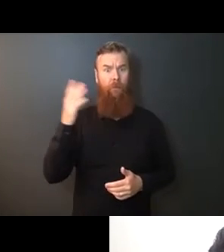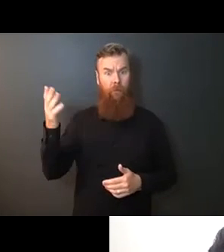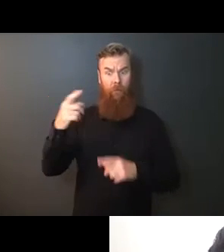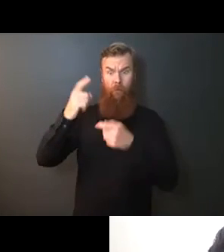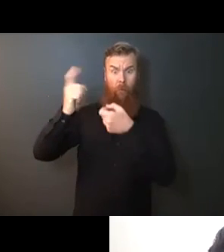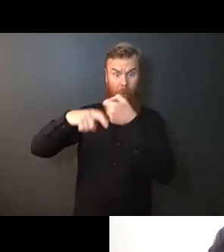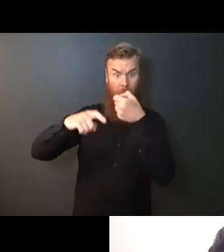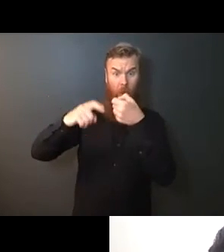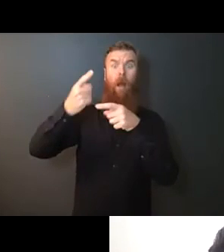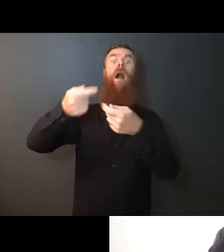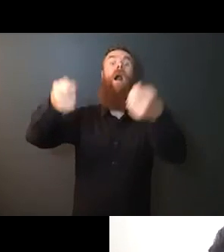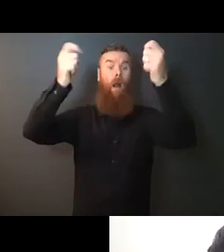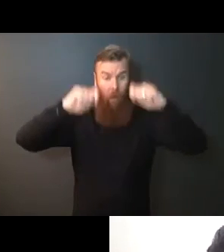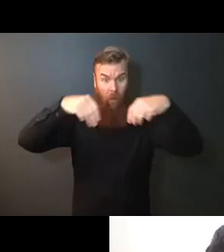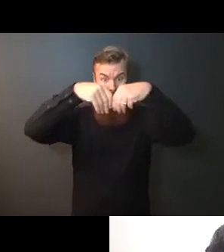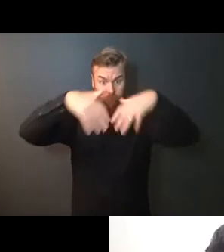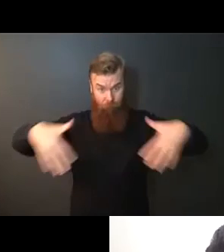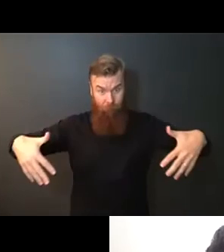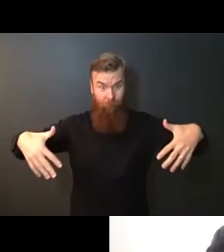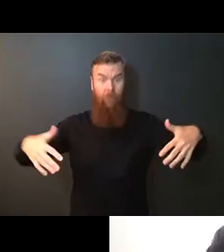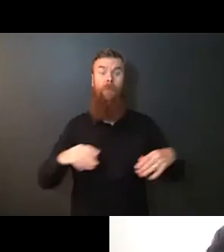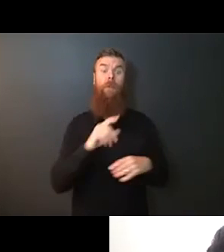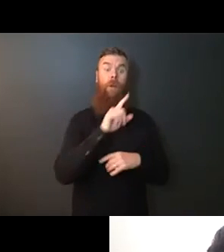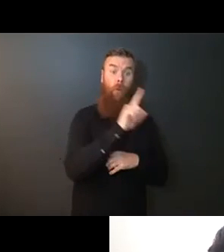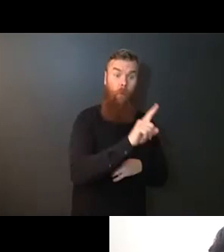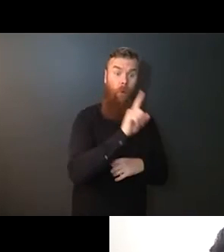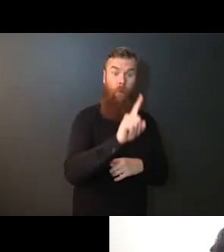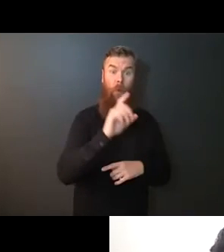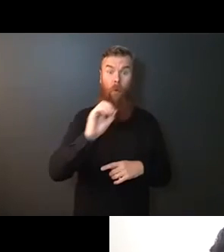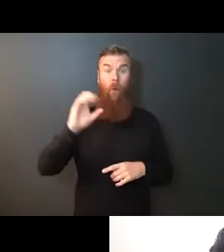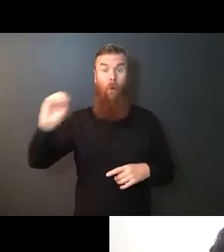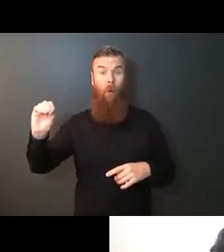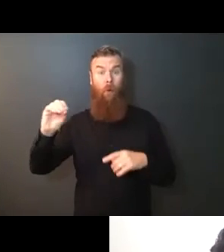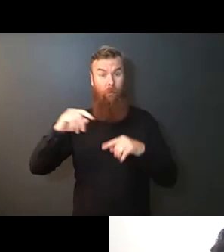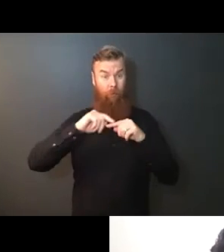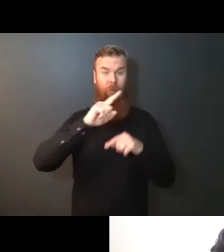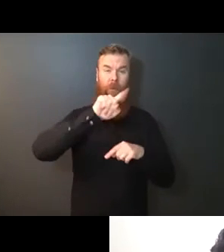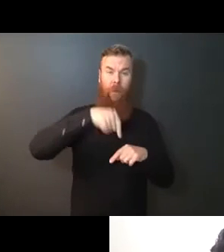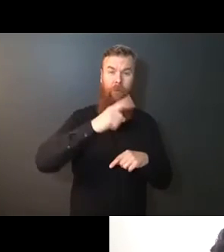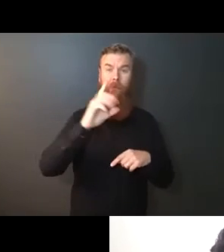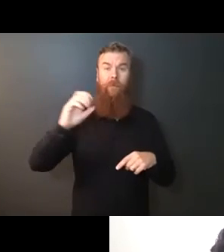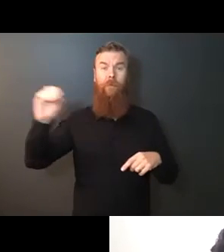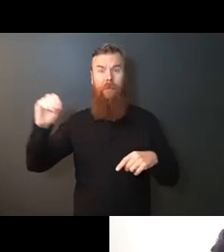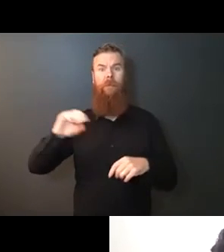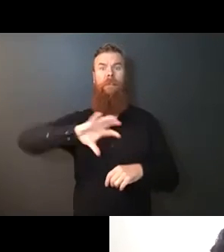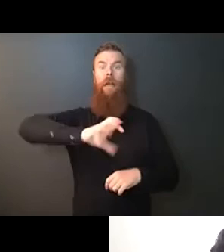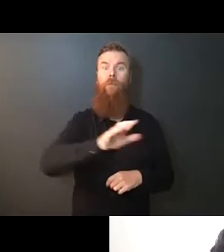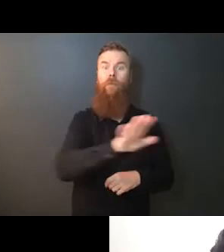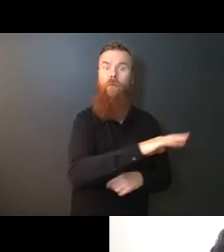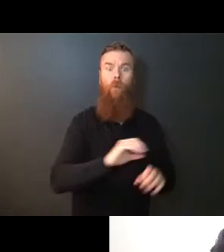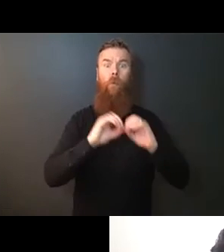1,100 national organization of persons with disabilities, give us the responsibility to